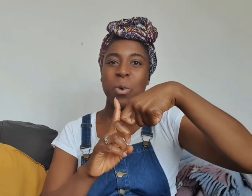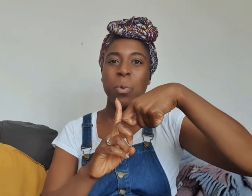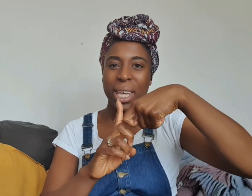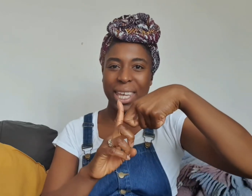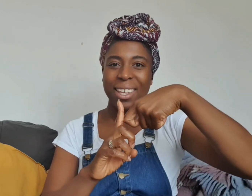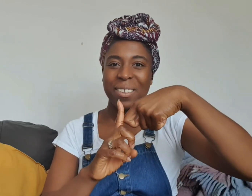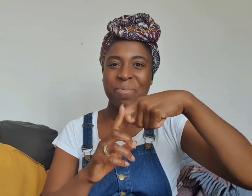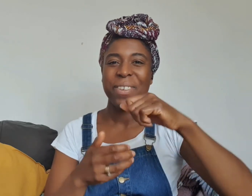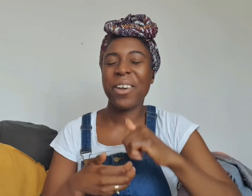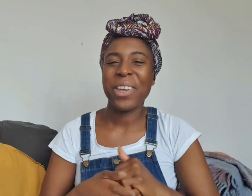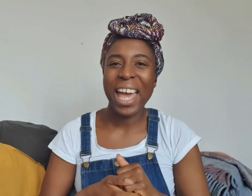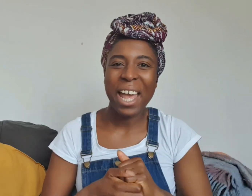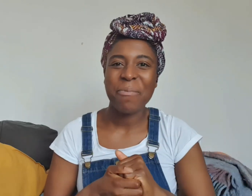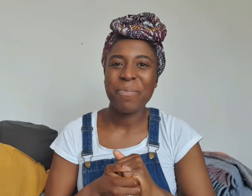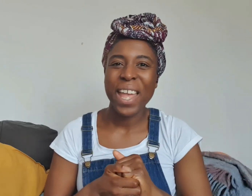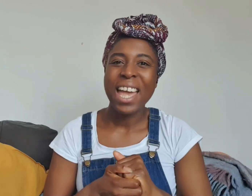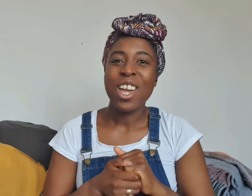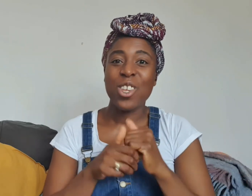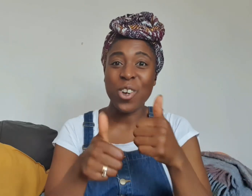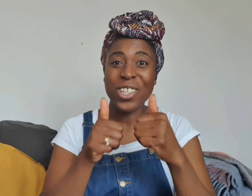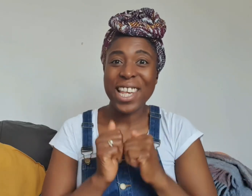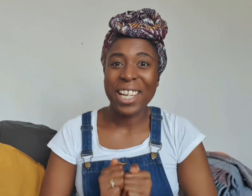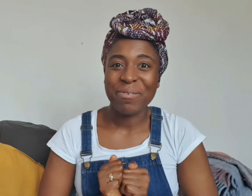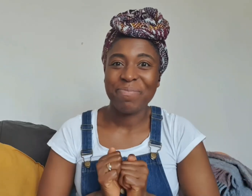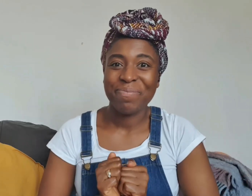Week. Okay, your turn.